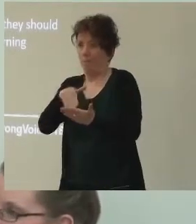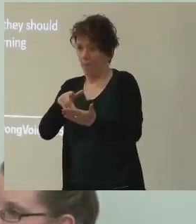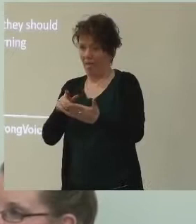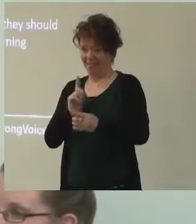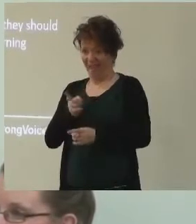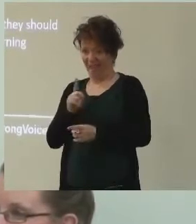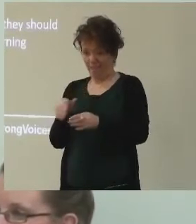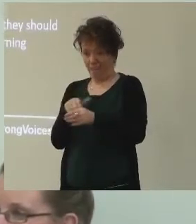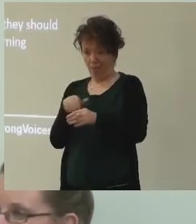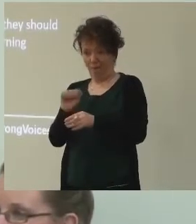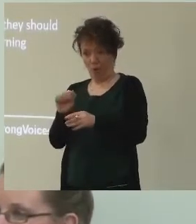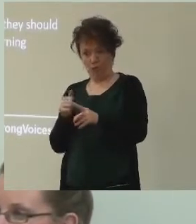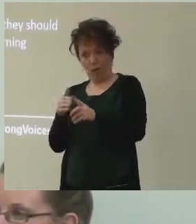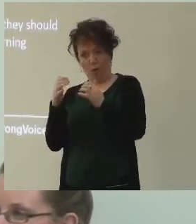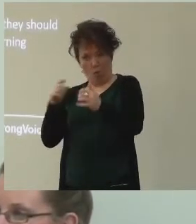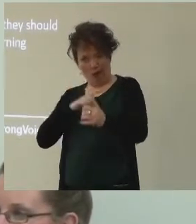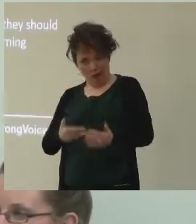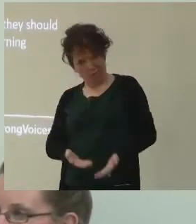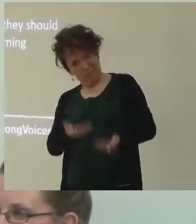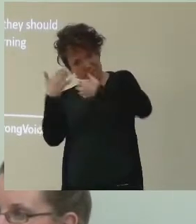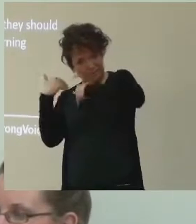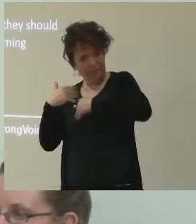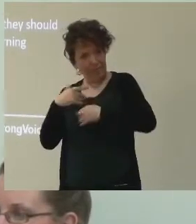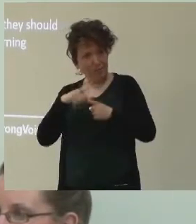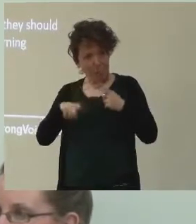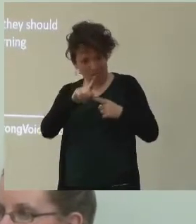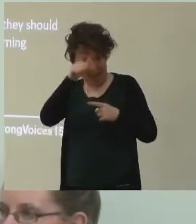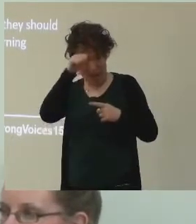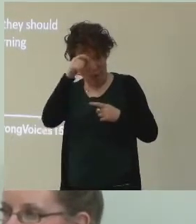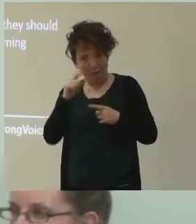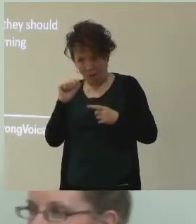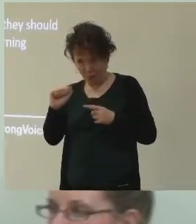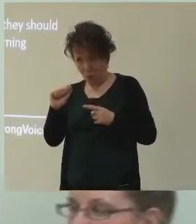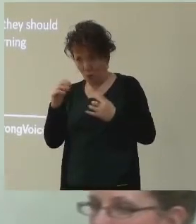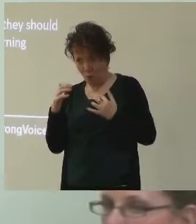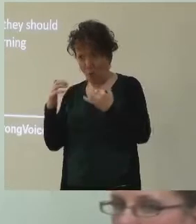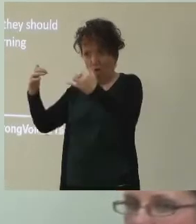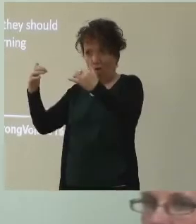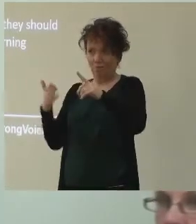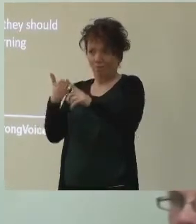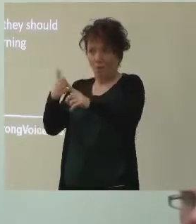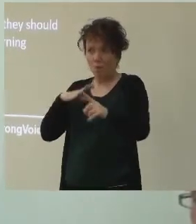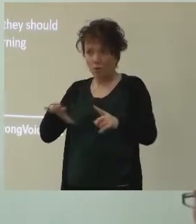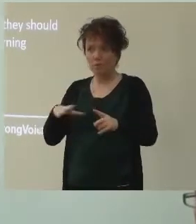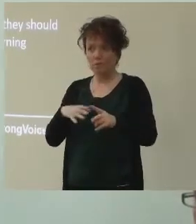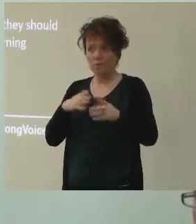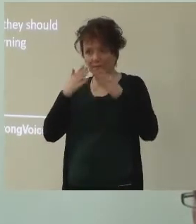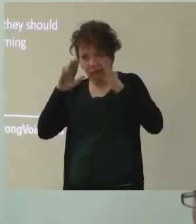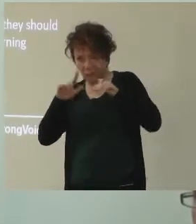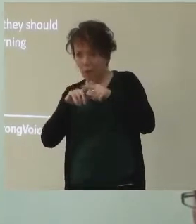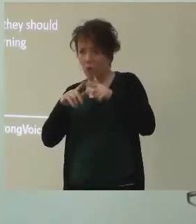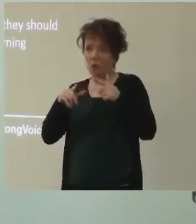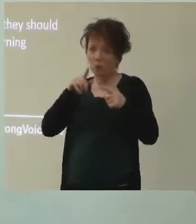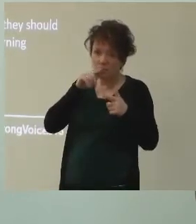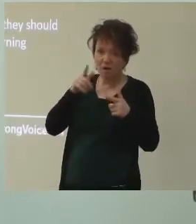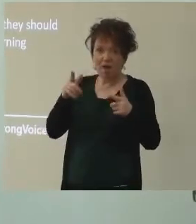target audience. So why not make the most of what they know about your target audience? You know, in the social media, they're always far better at